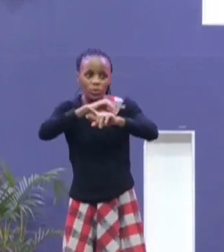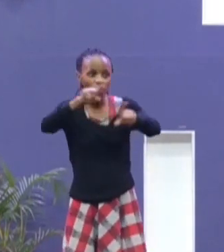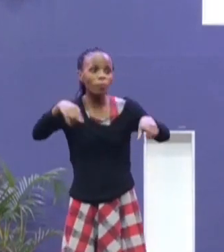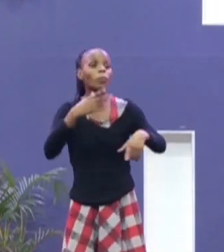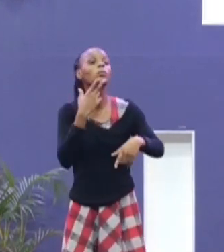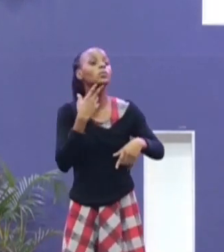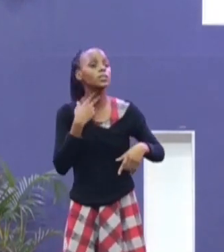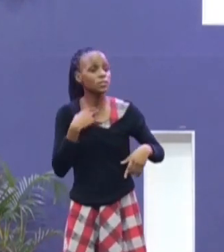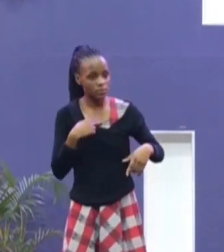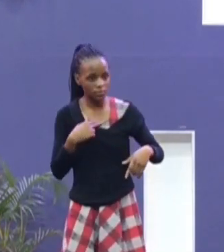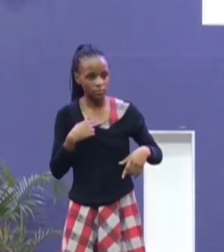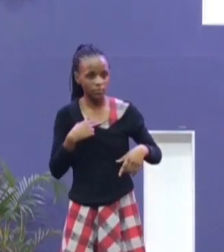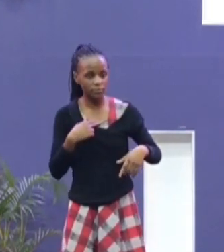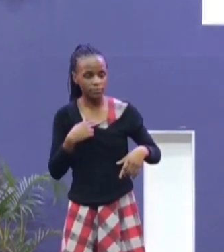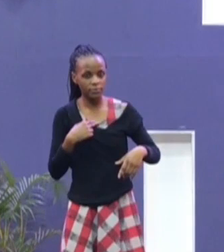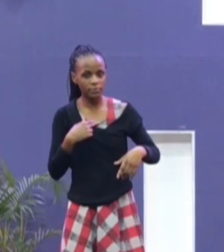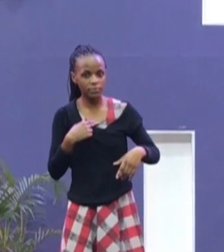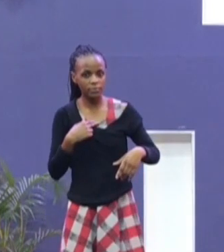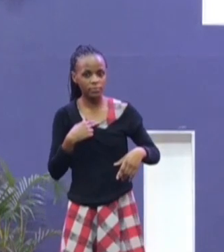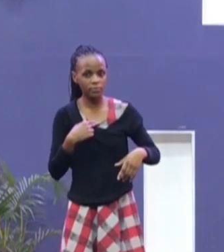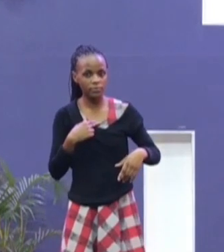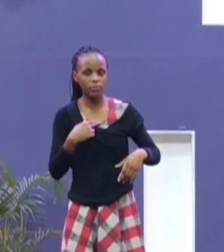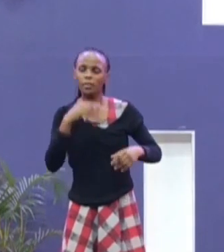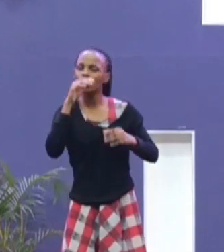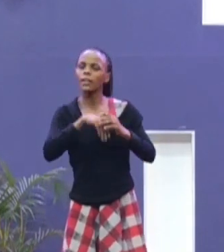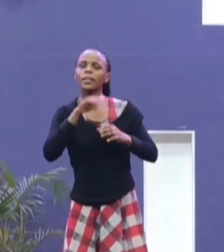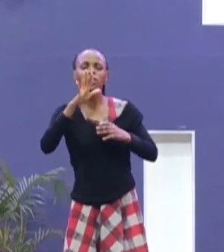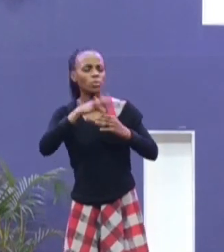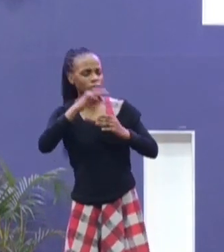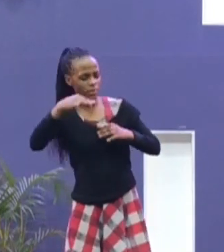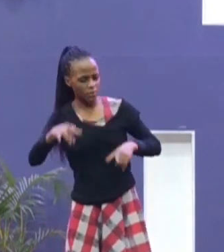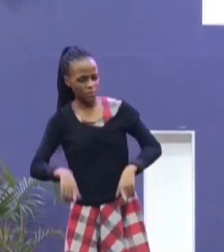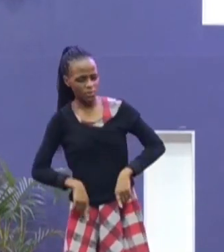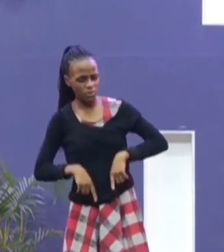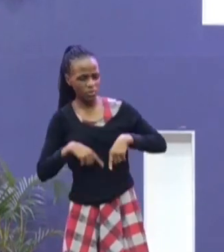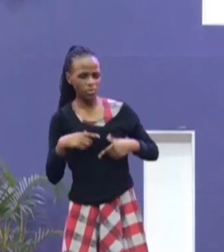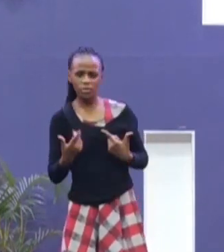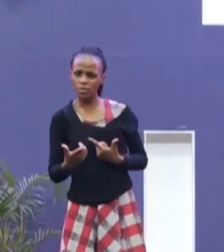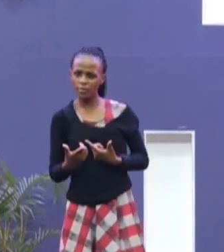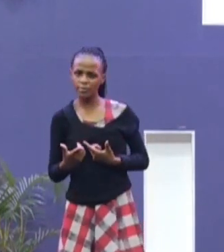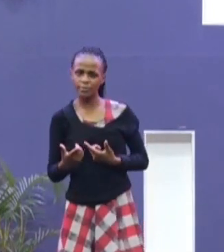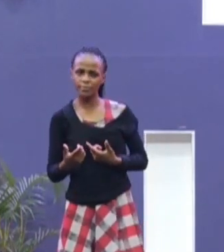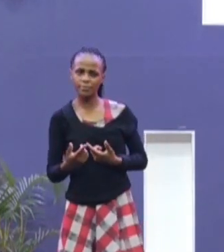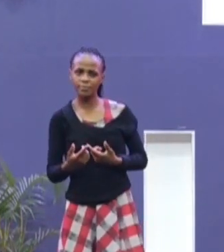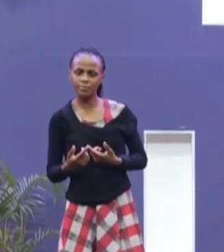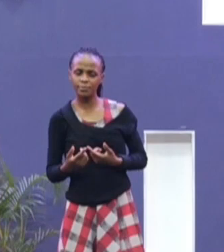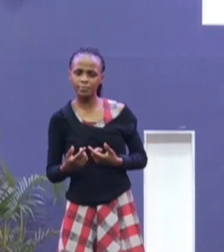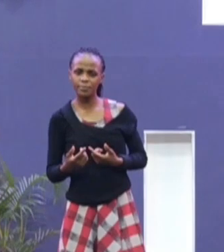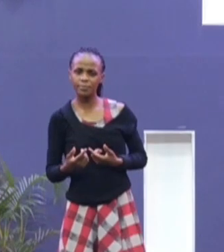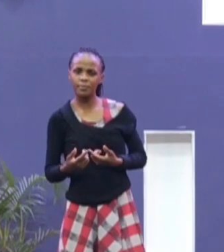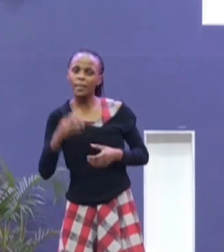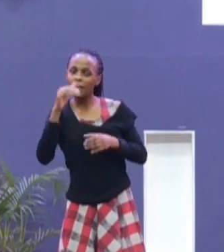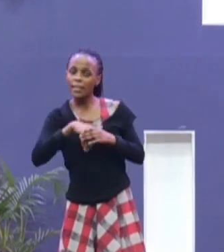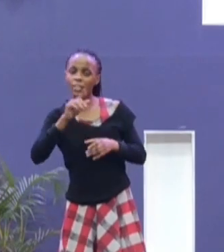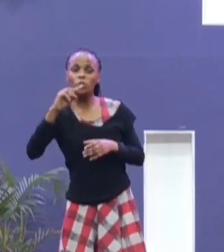eddembe eyo lye weetaaga. In your spiritual life. Mu bulamu bwo obw'omwoyo. In your